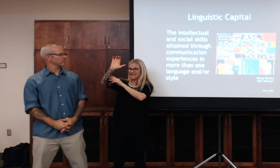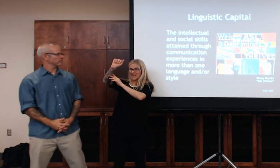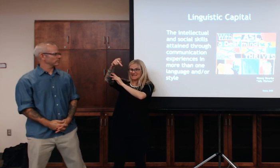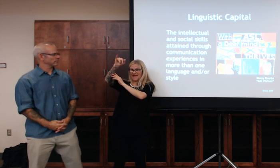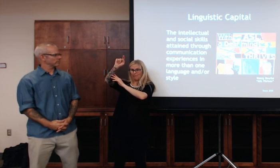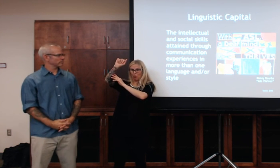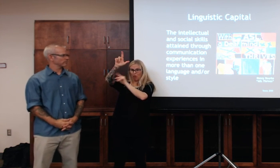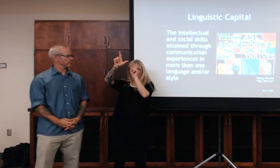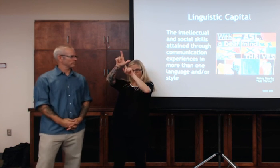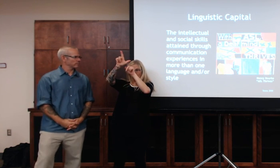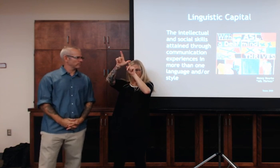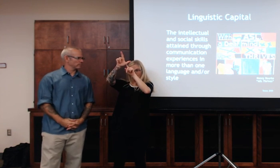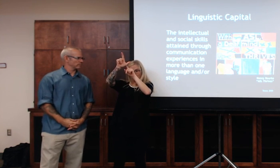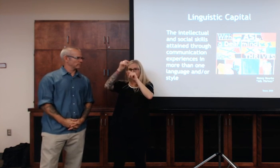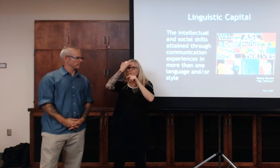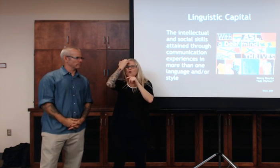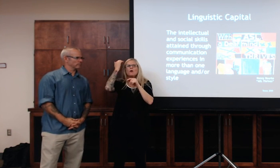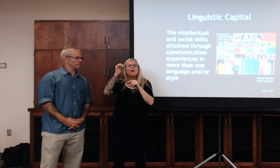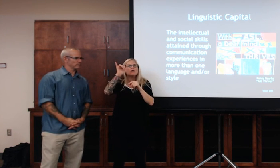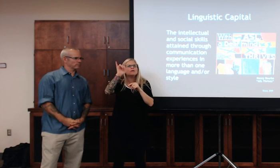Now, linguistic capital specifically.